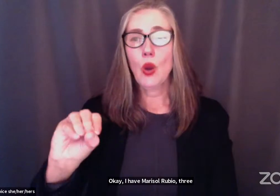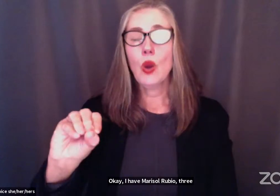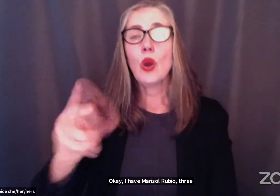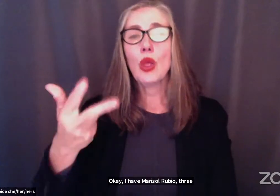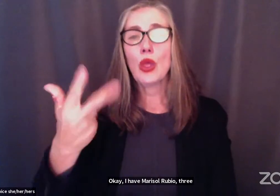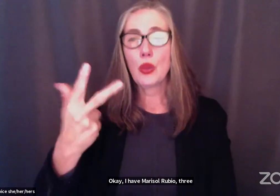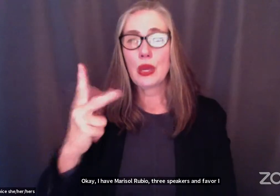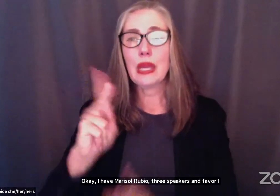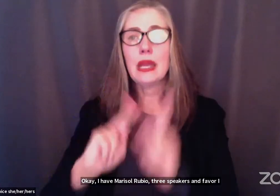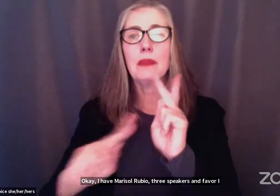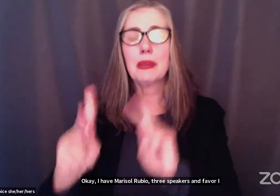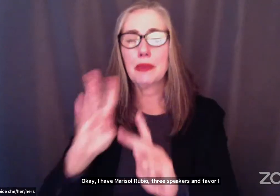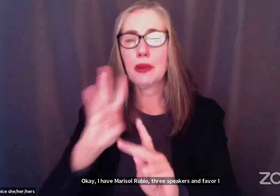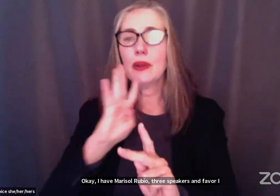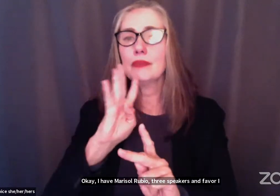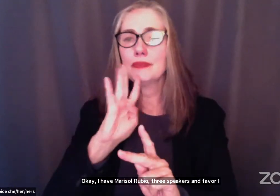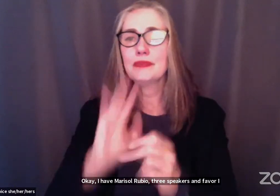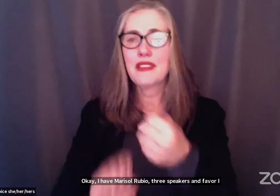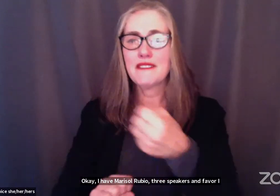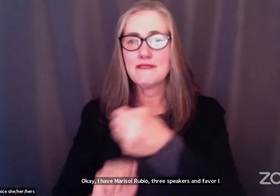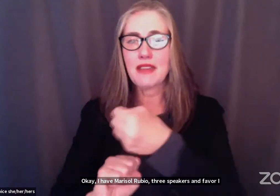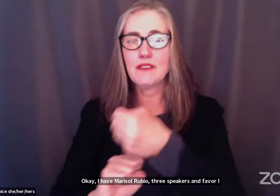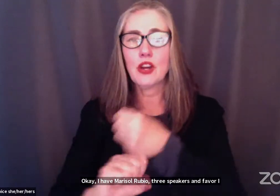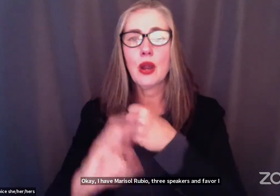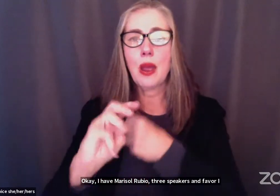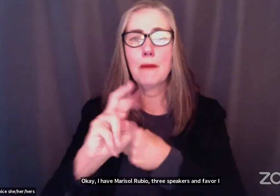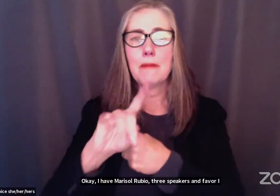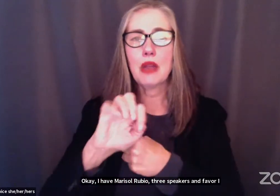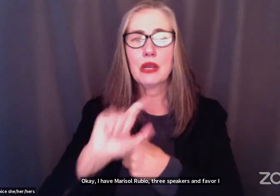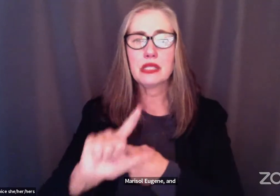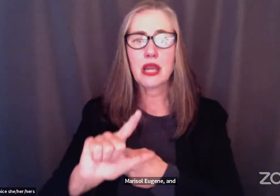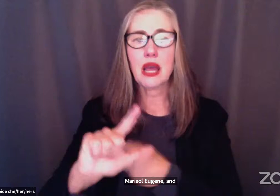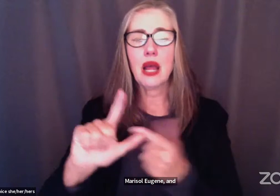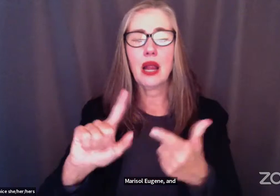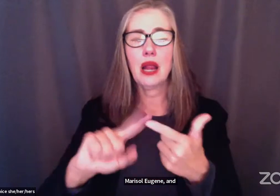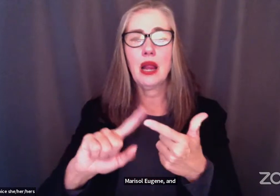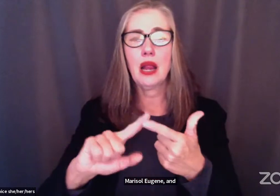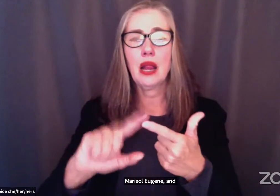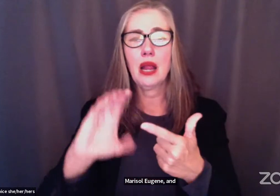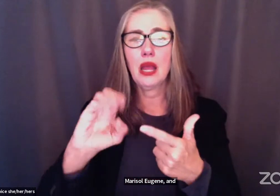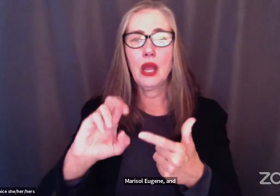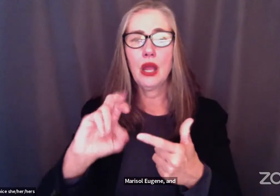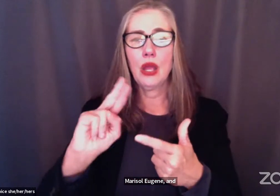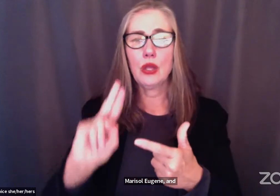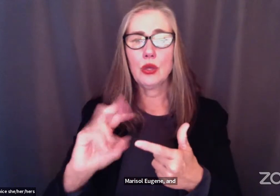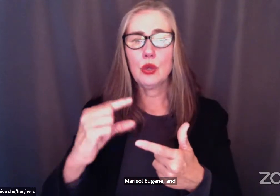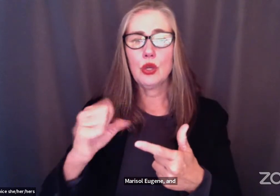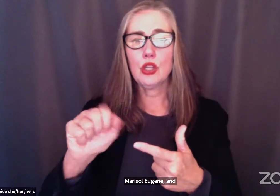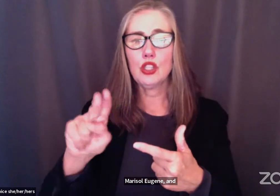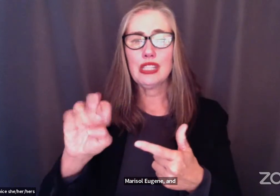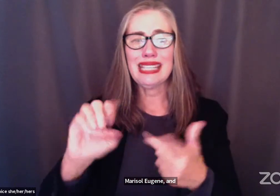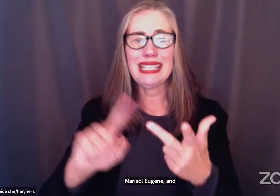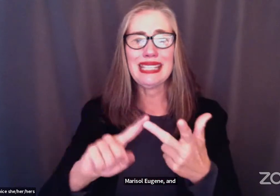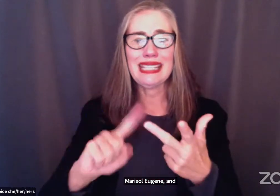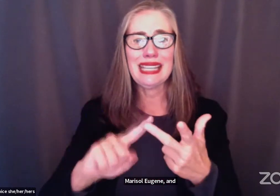I have Marisol, Eugene, and Tisa on my screen.